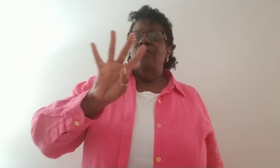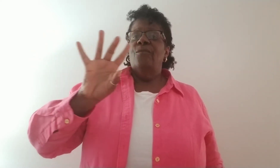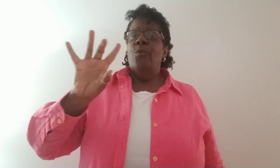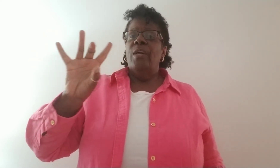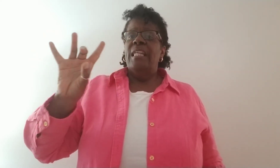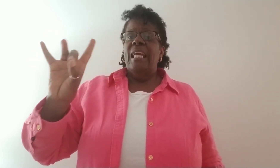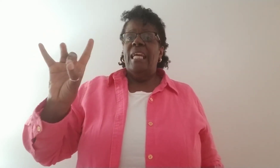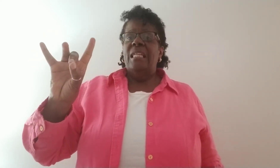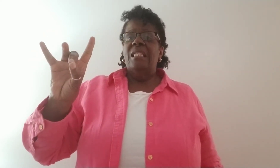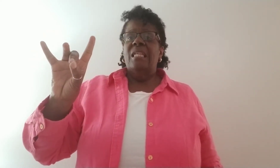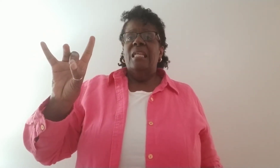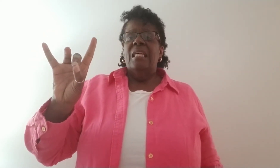48,